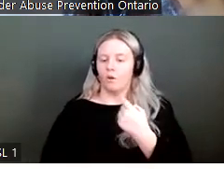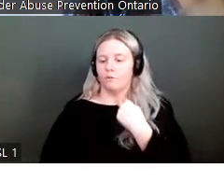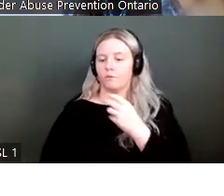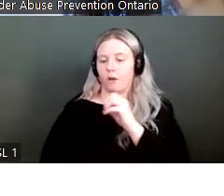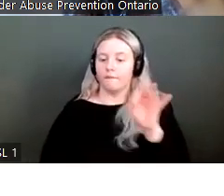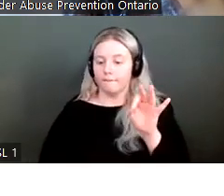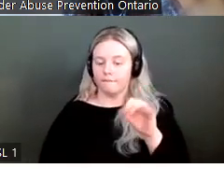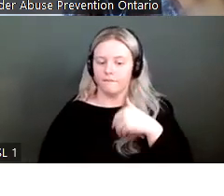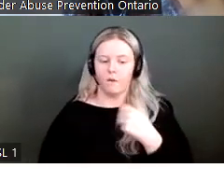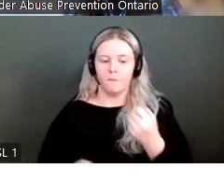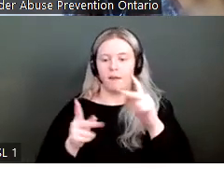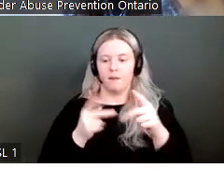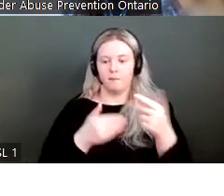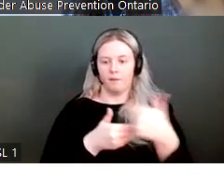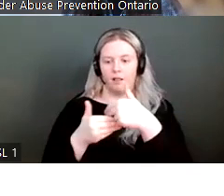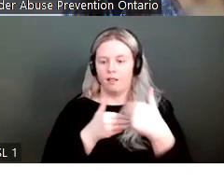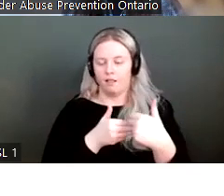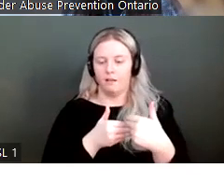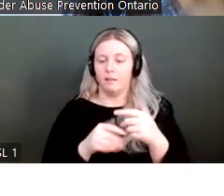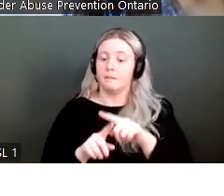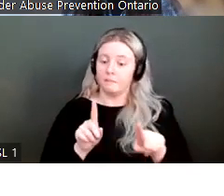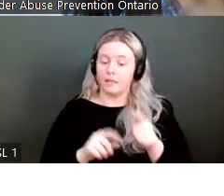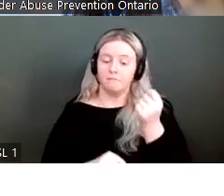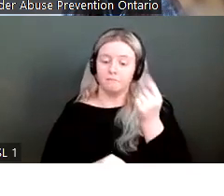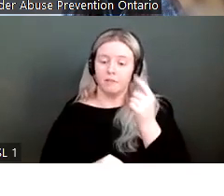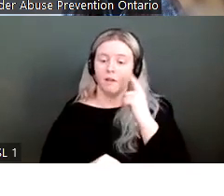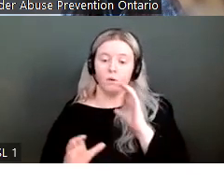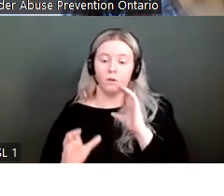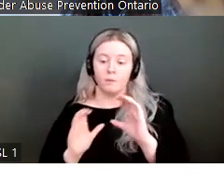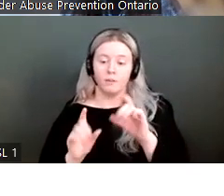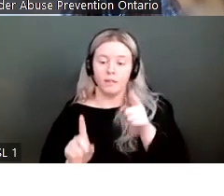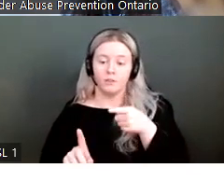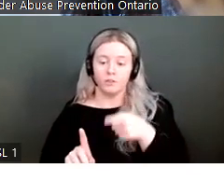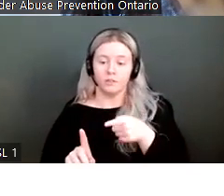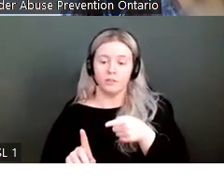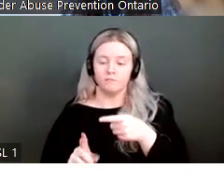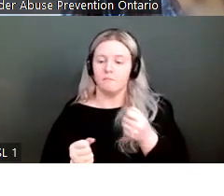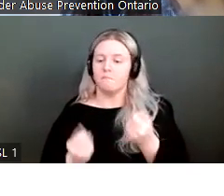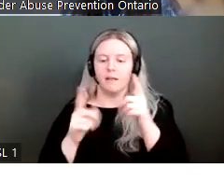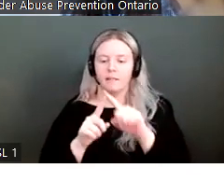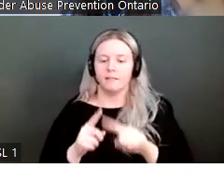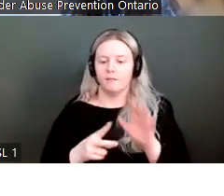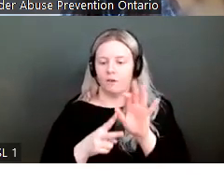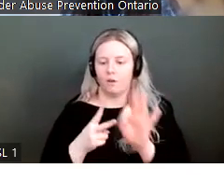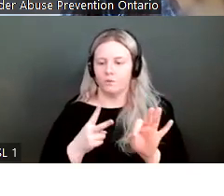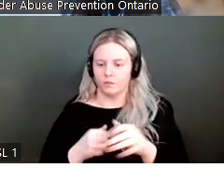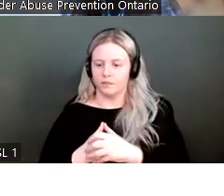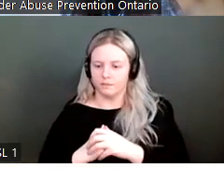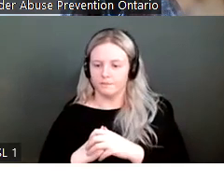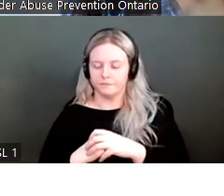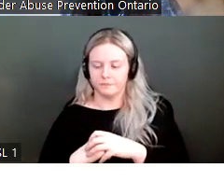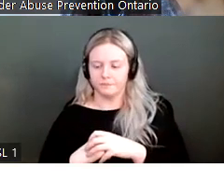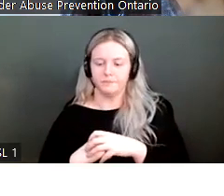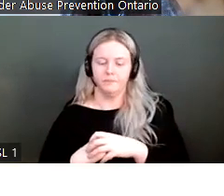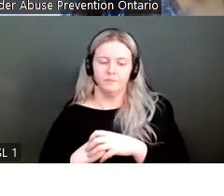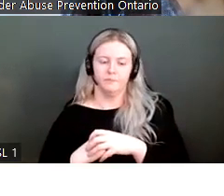people online. However, for communication, there are several options that you can interact with other